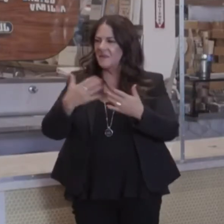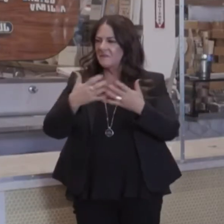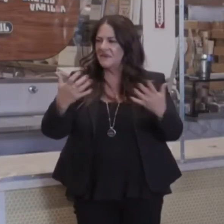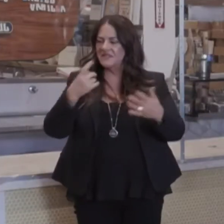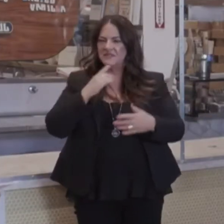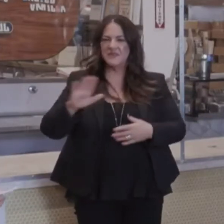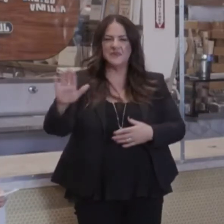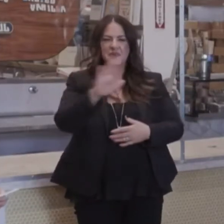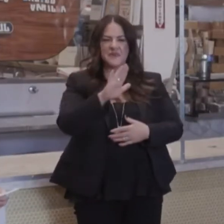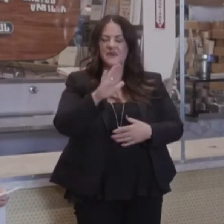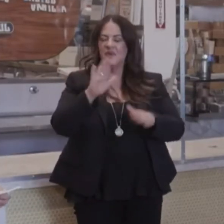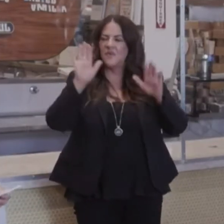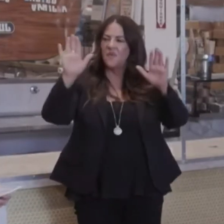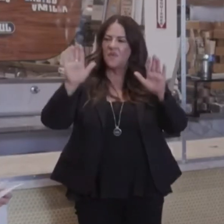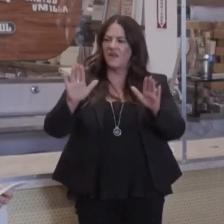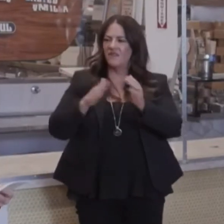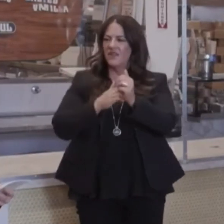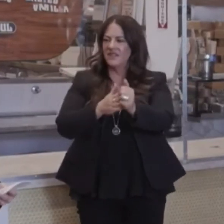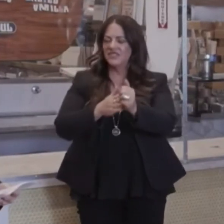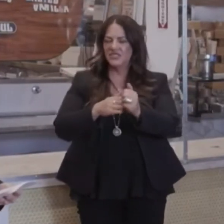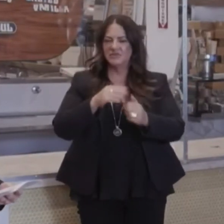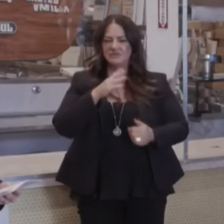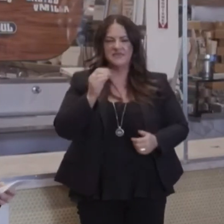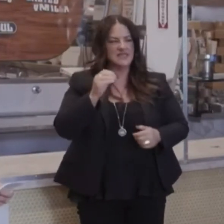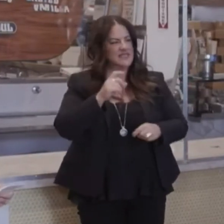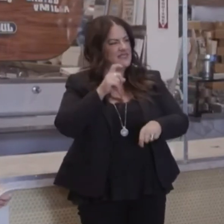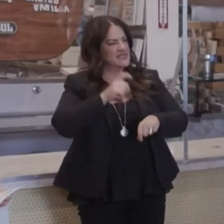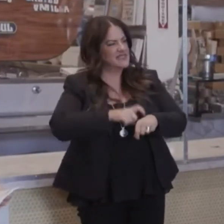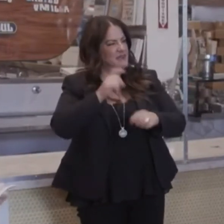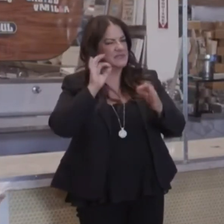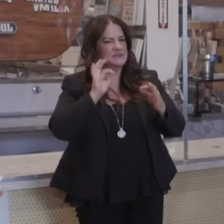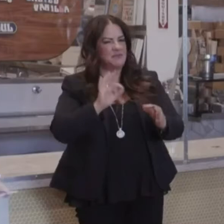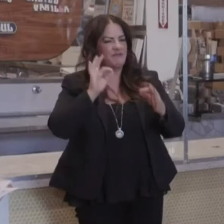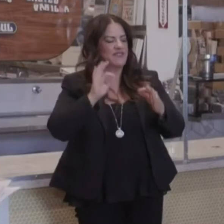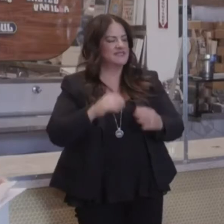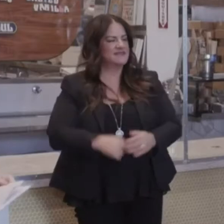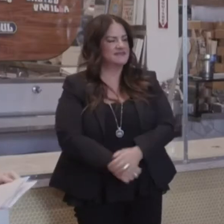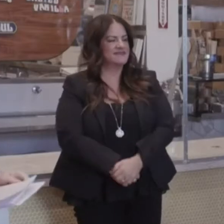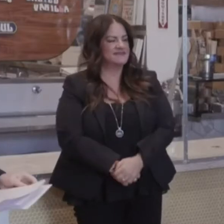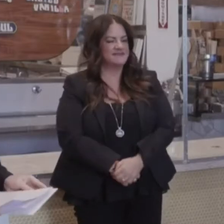you for your incredible leadership, the timeliness of getting this to us.